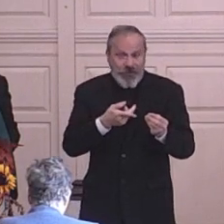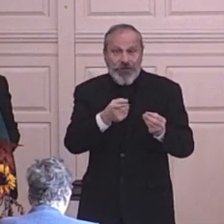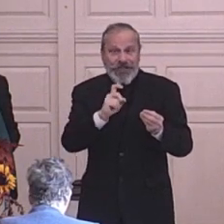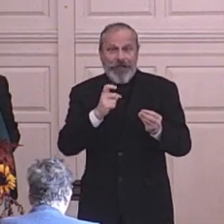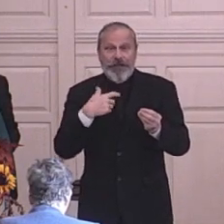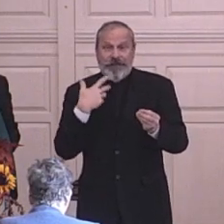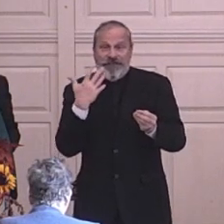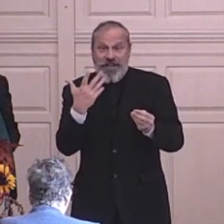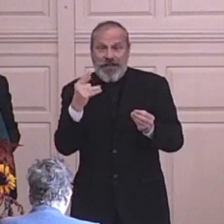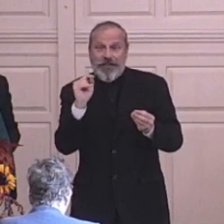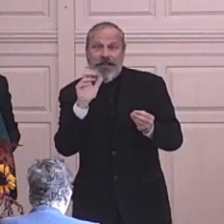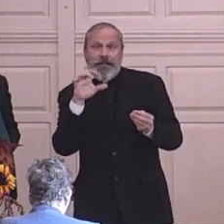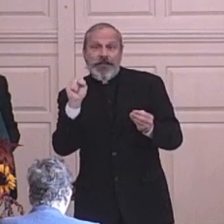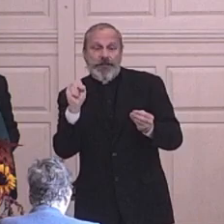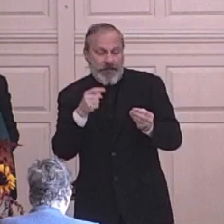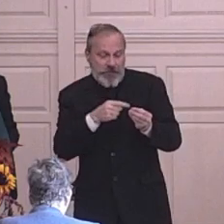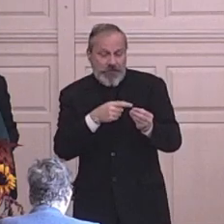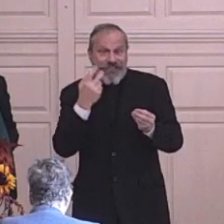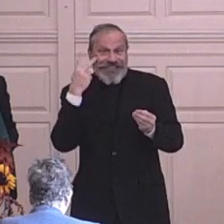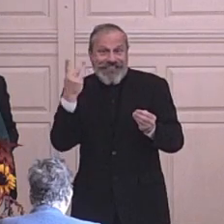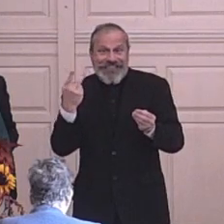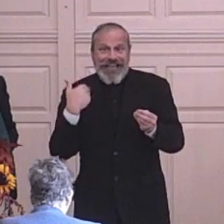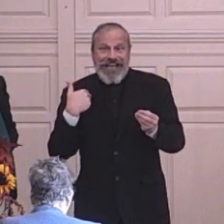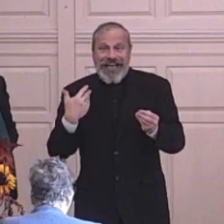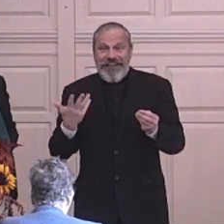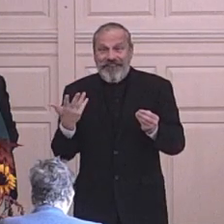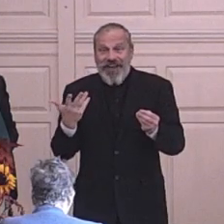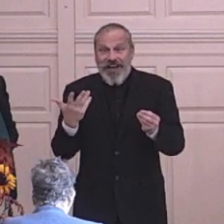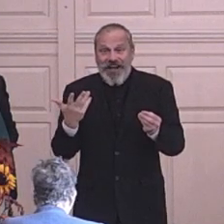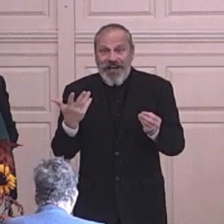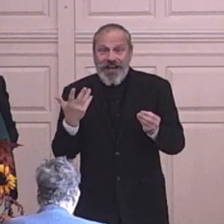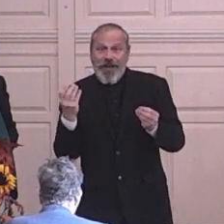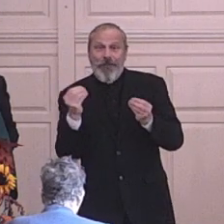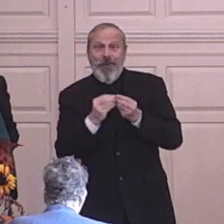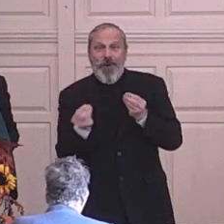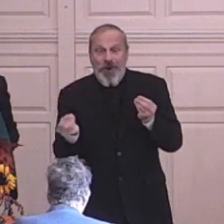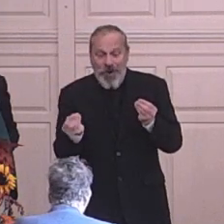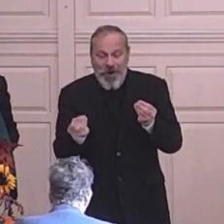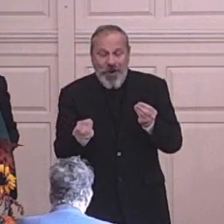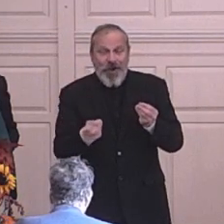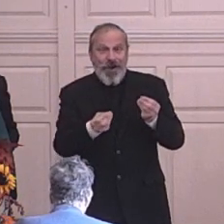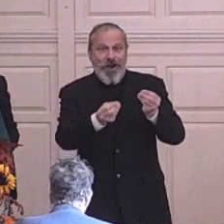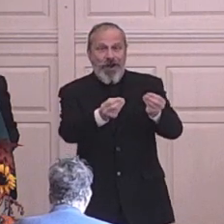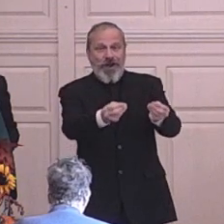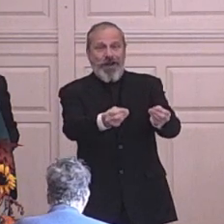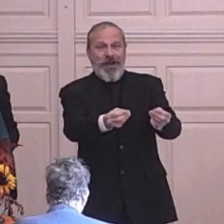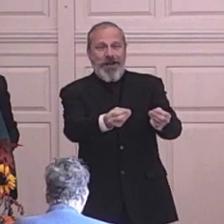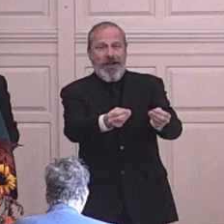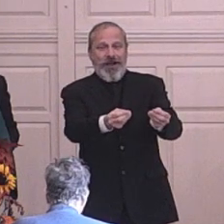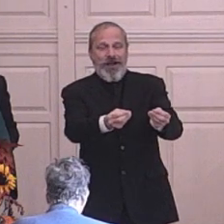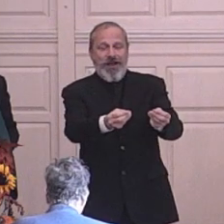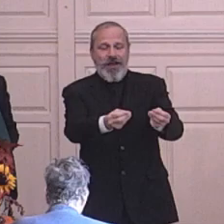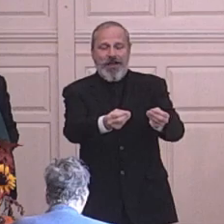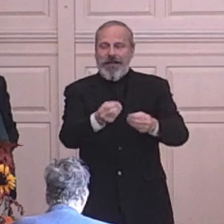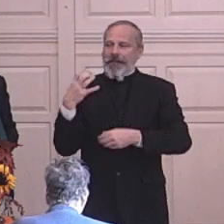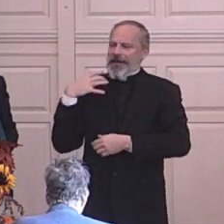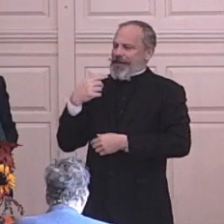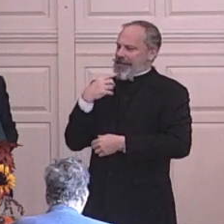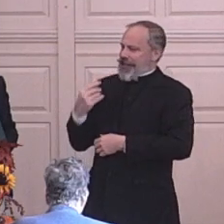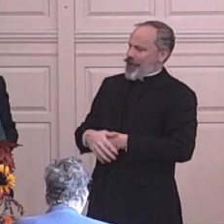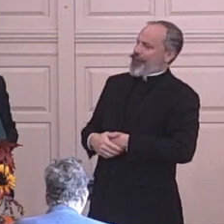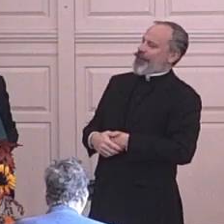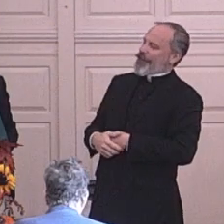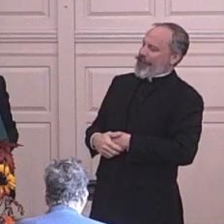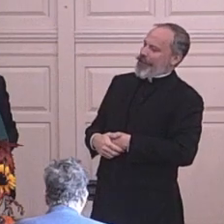me 5 talents. See, I have made 5 more. His master said to